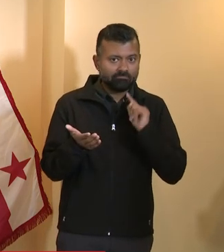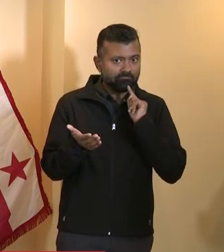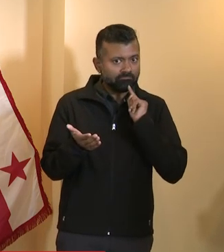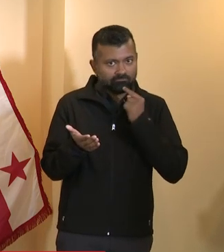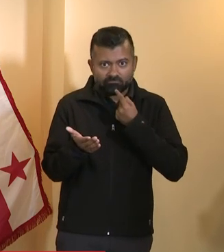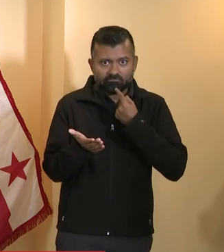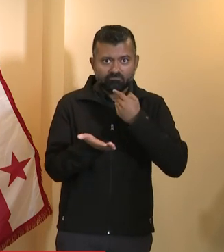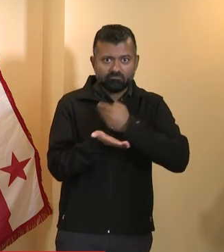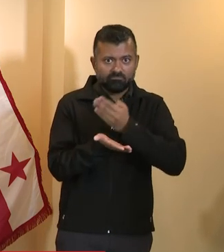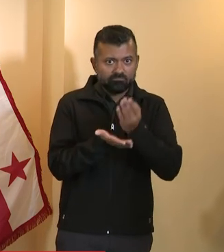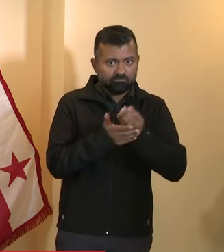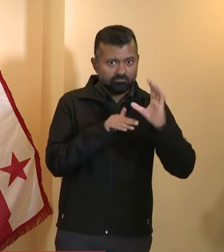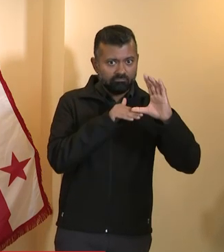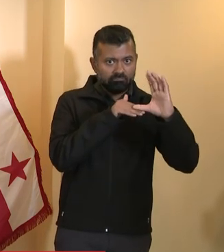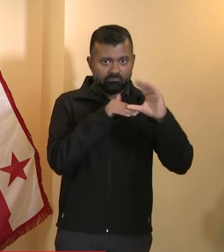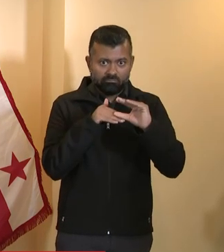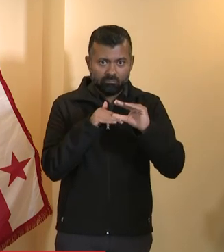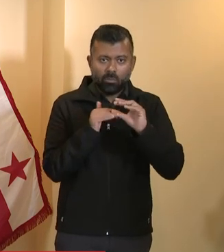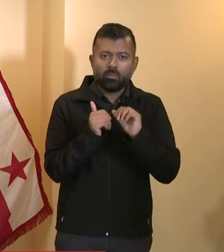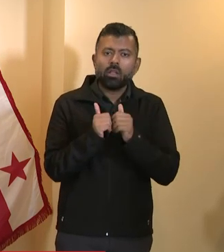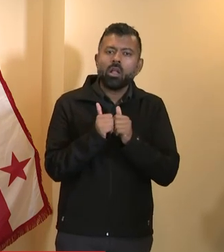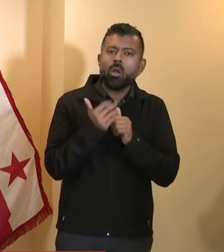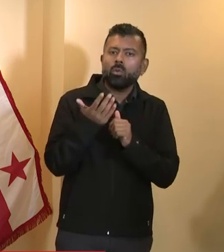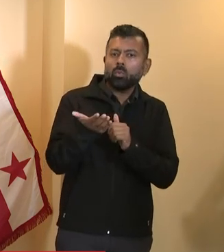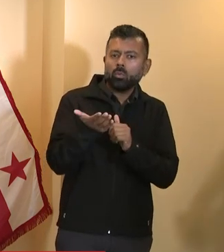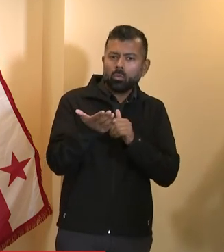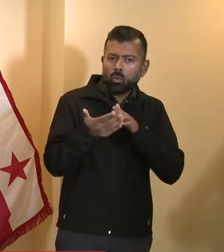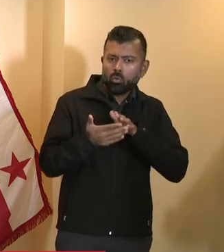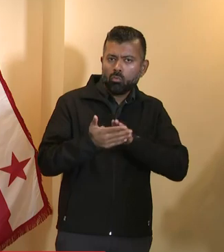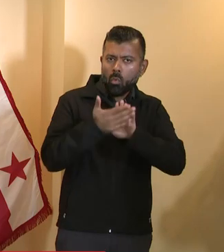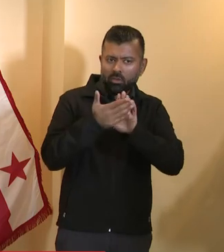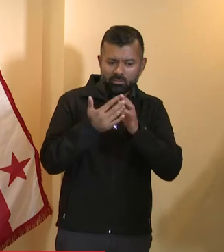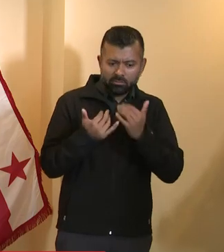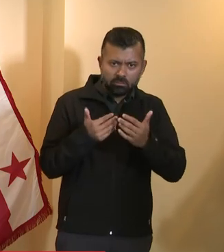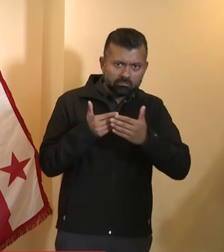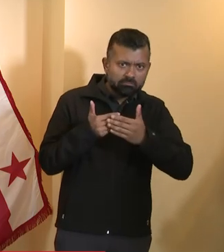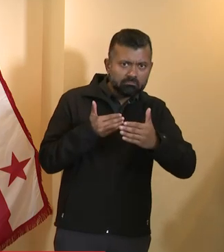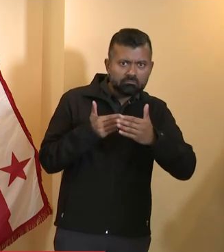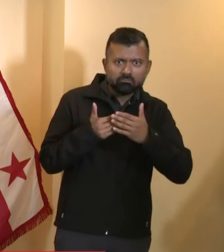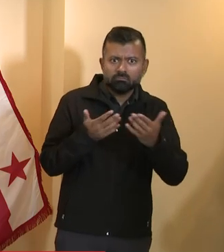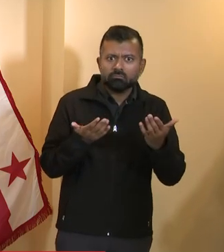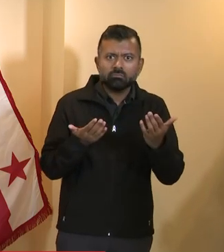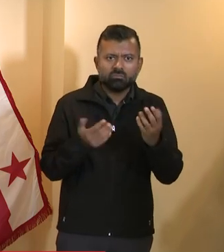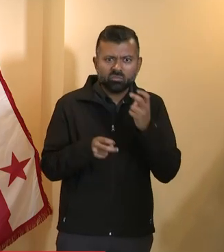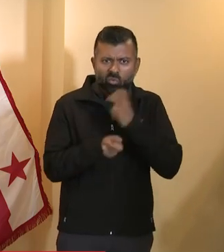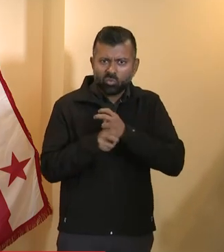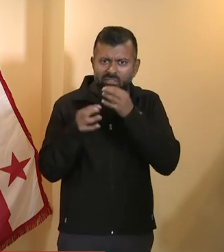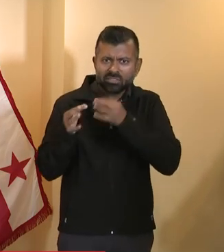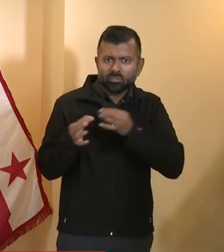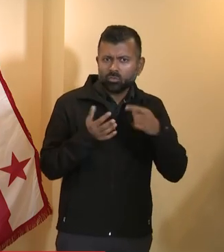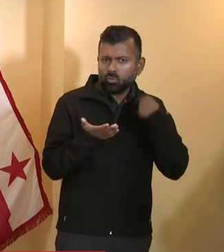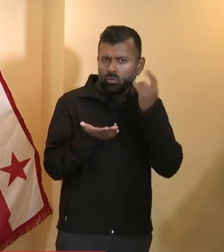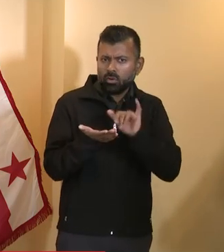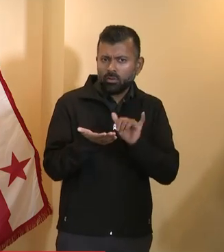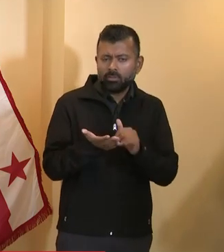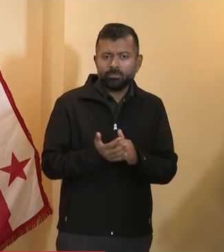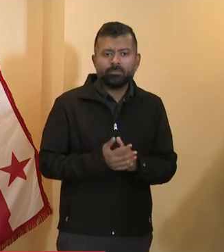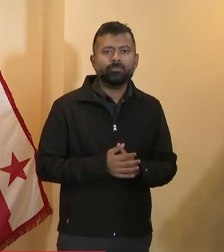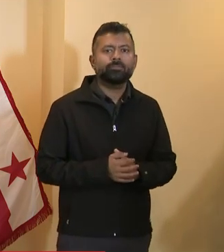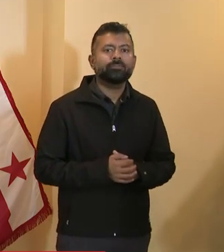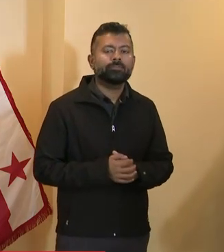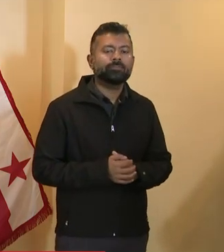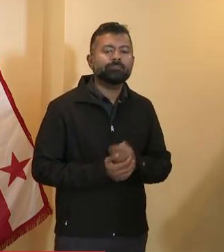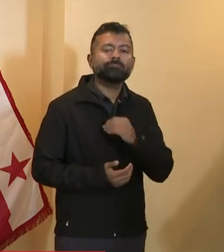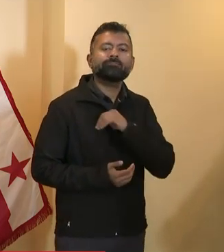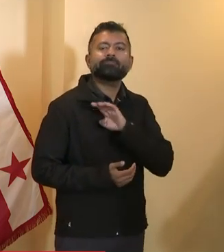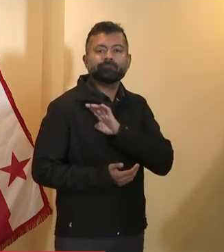you approaching this season, and what are the difficult decisions that are ahead for you? Well, we're approaching it in the